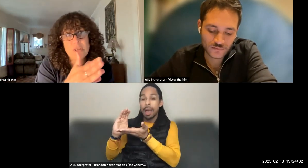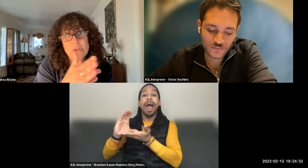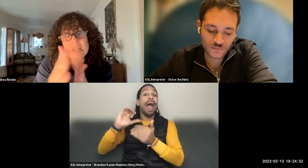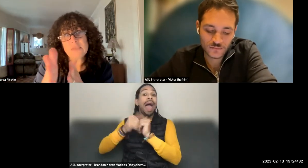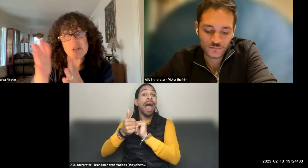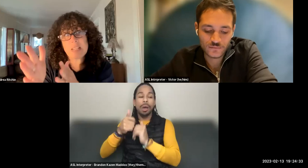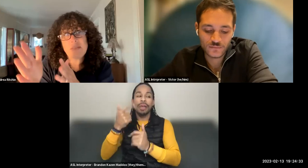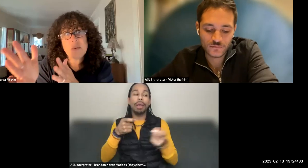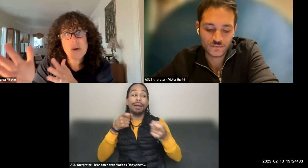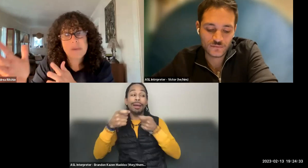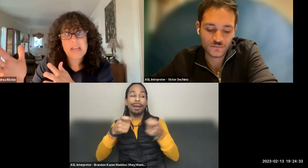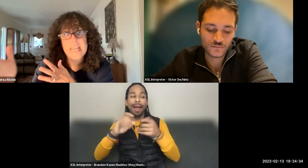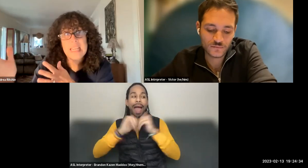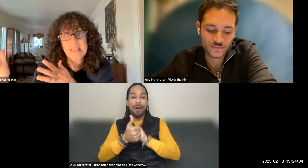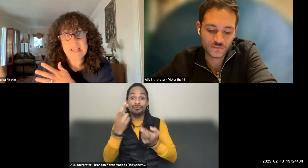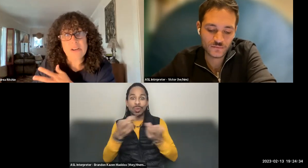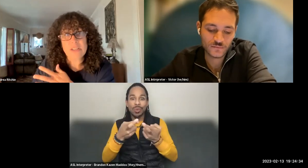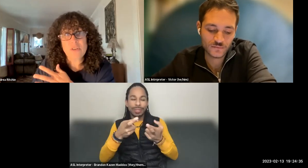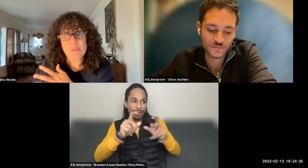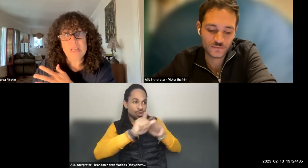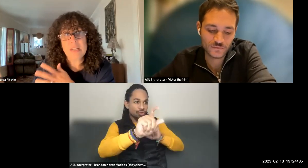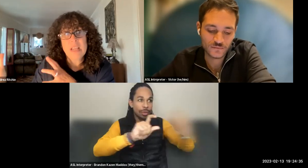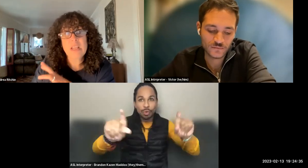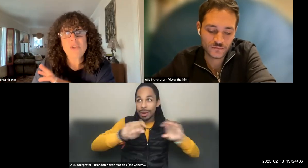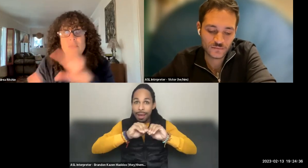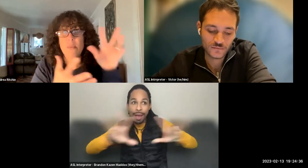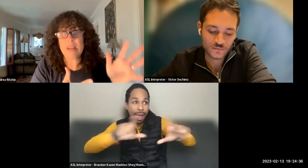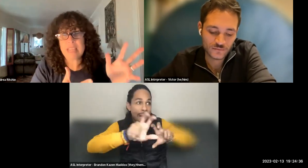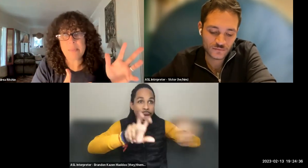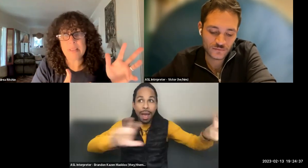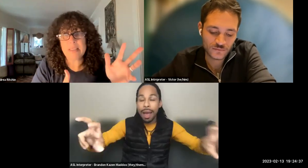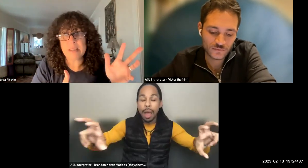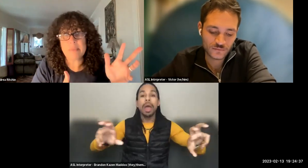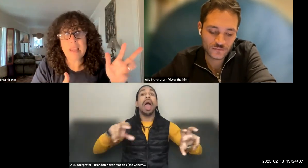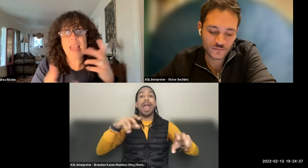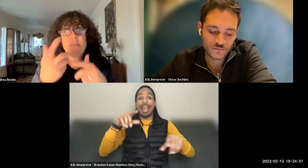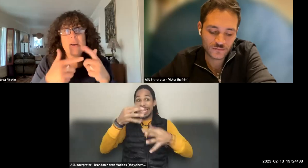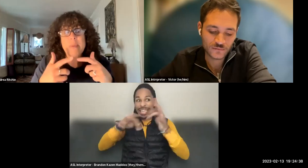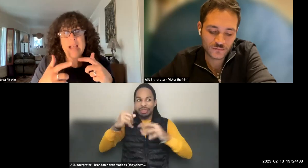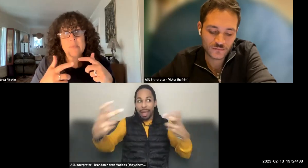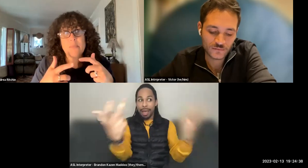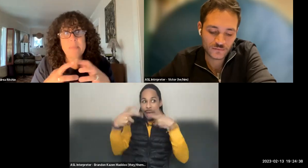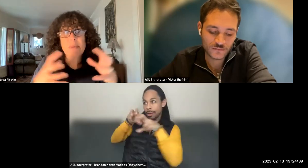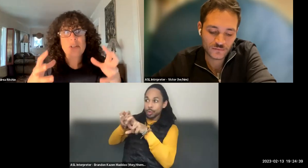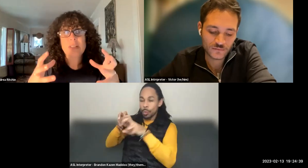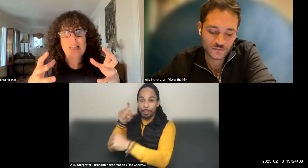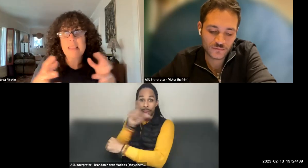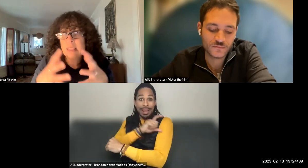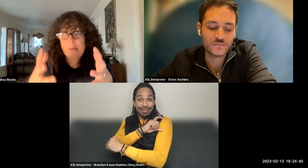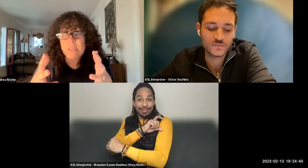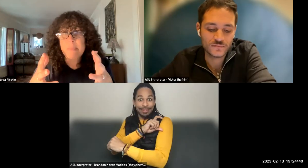how opportunities for safety, well-being, and healing are distributed to foment capitalism. And we go back to the point